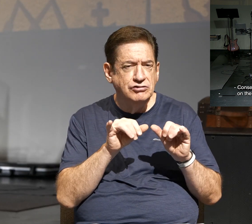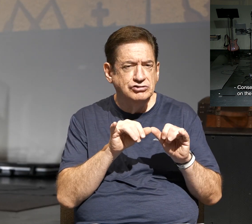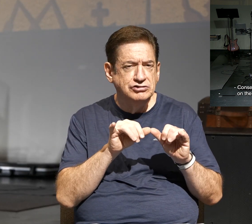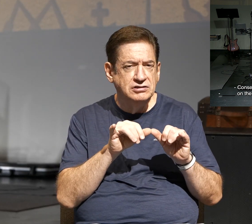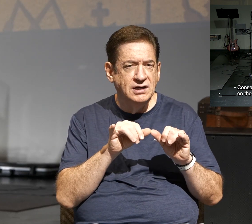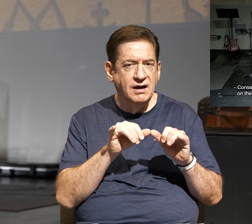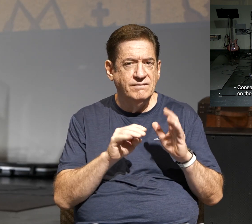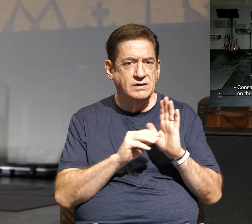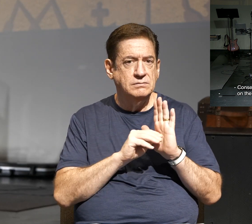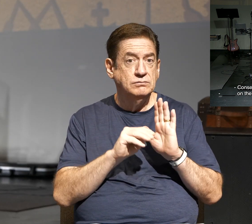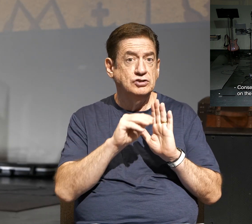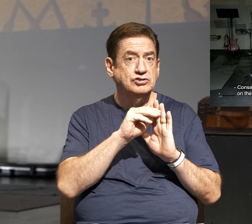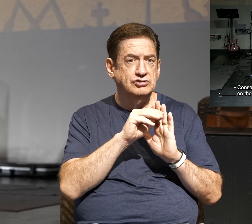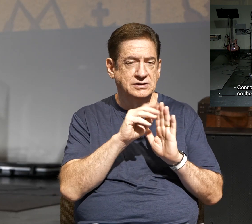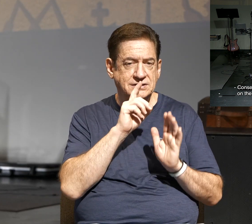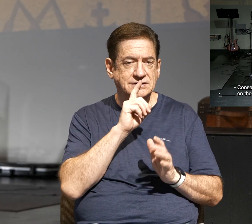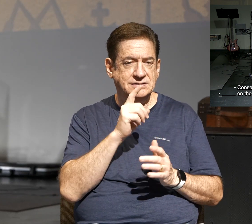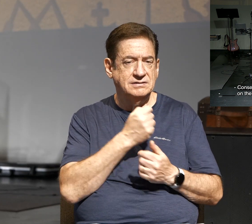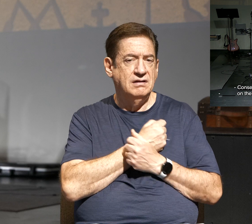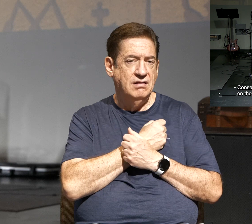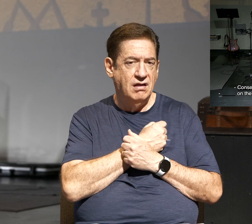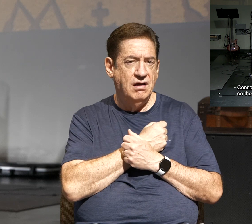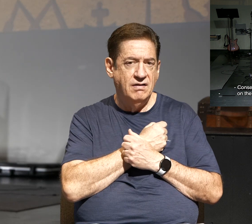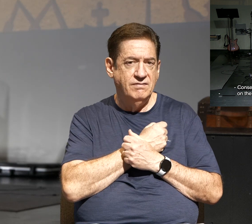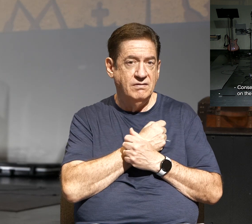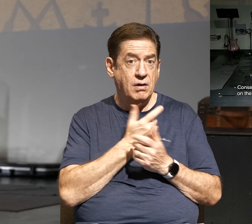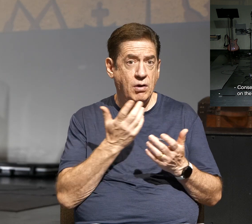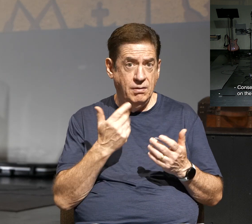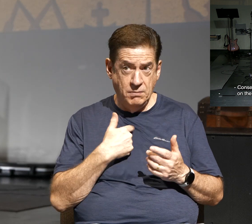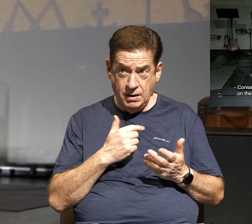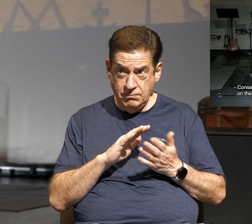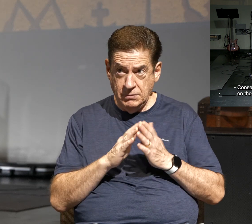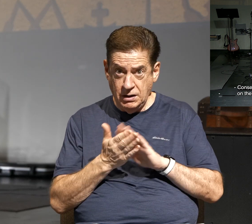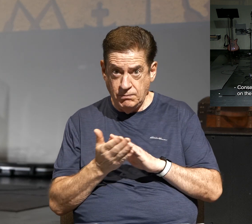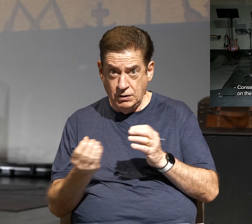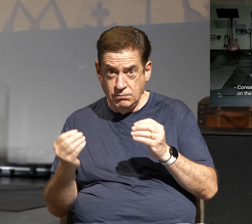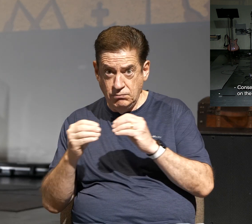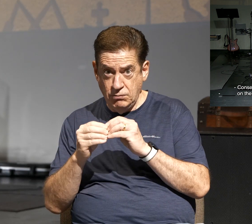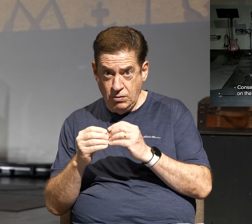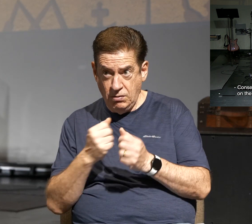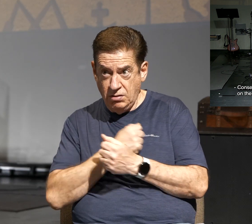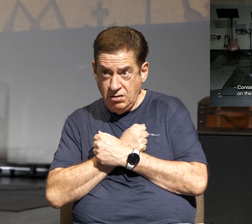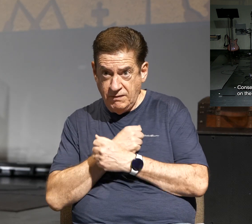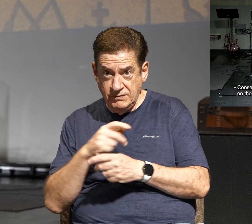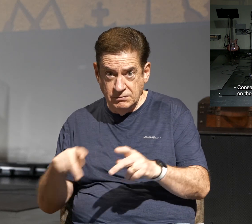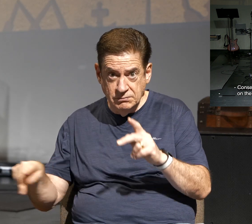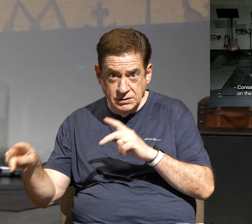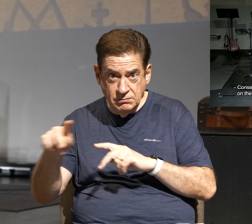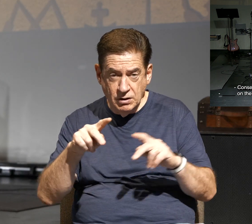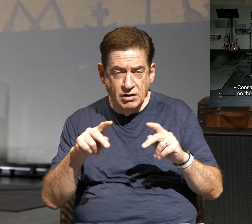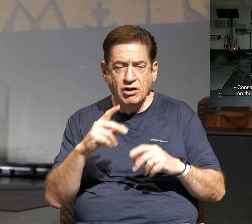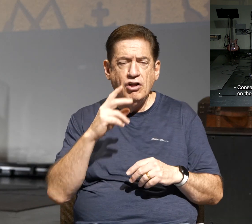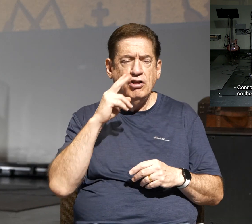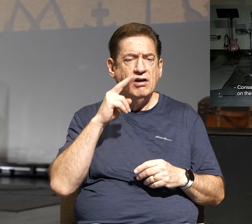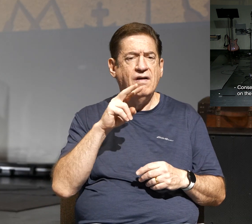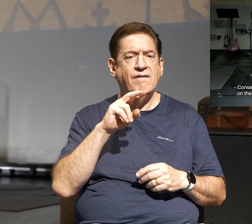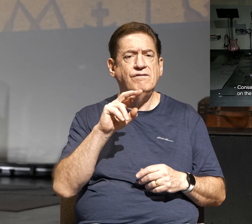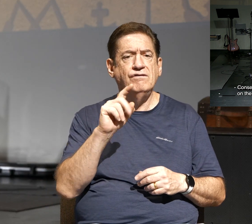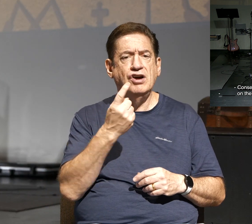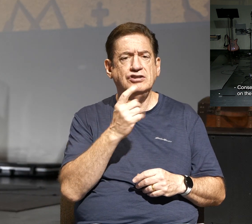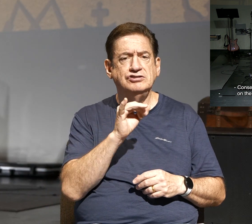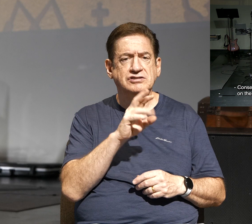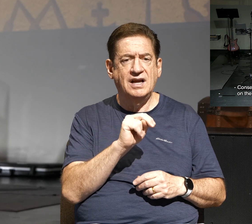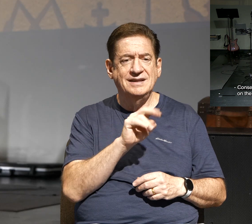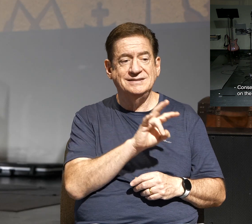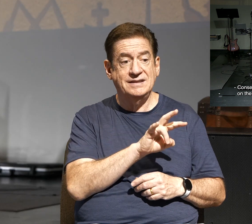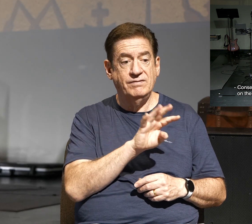the measure of maturity is love. Lord, am I becoming more loving? It says that in 1 John 4, 7, and 8. In fact,